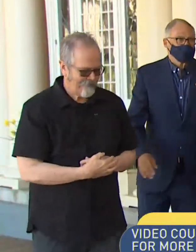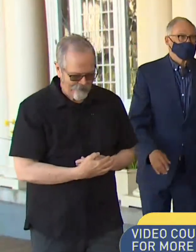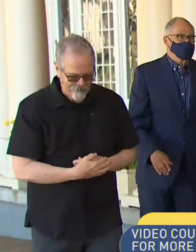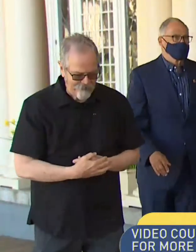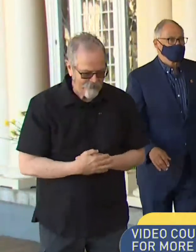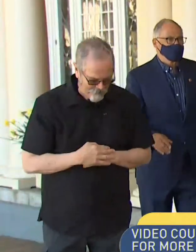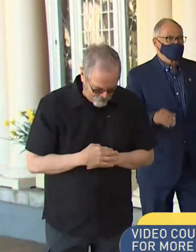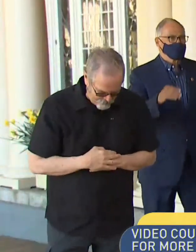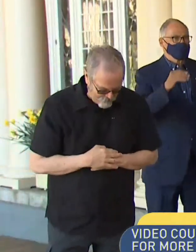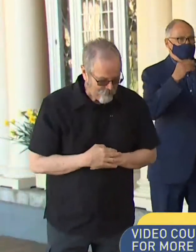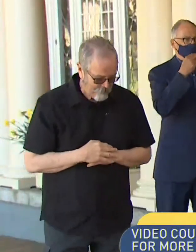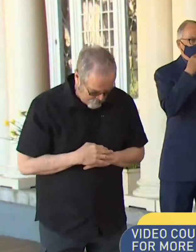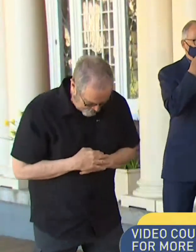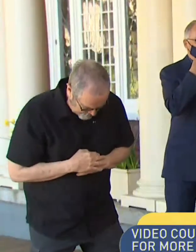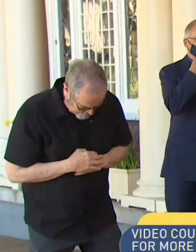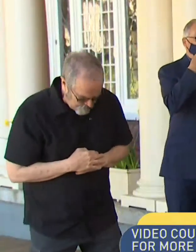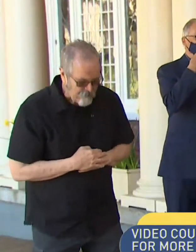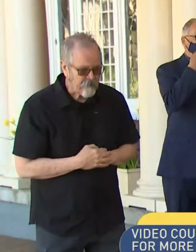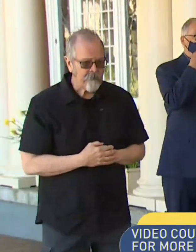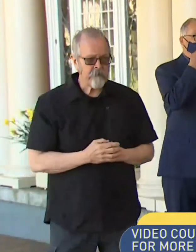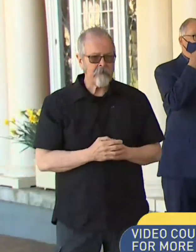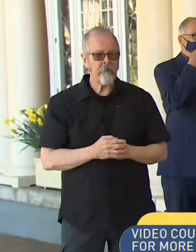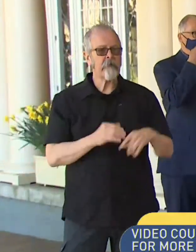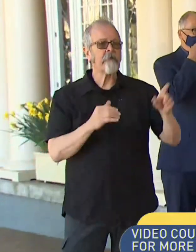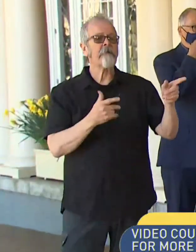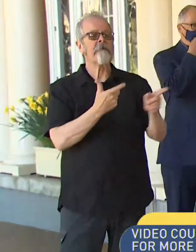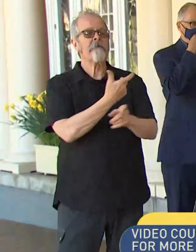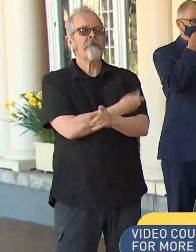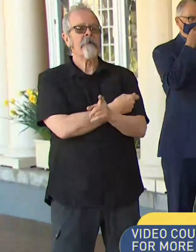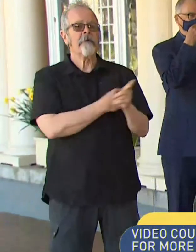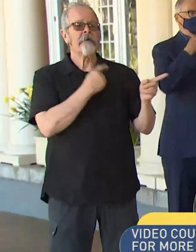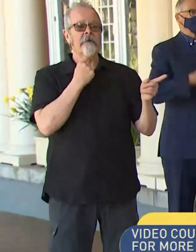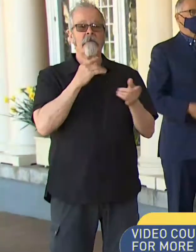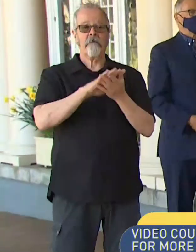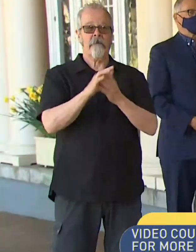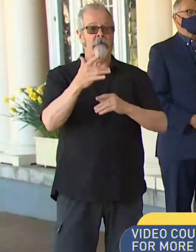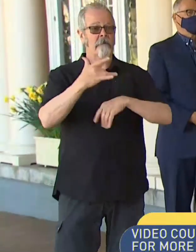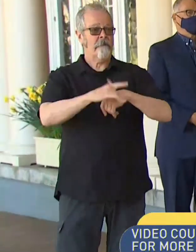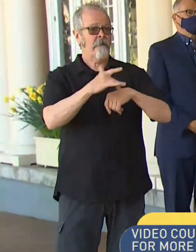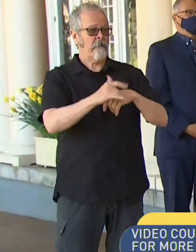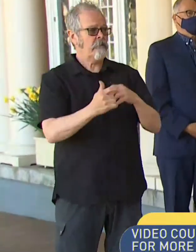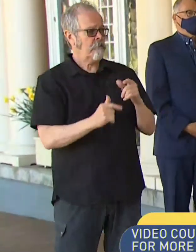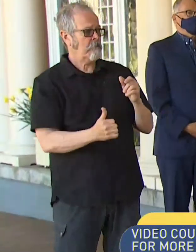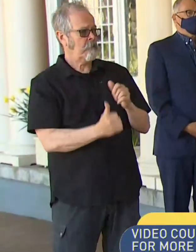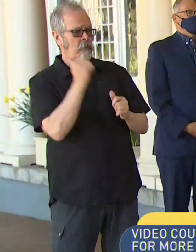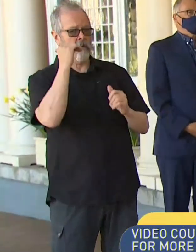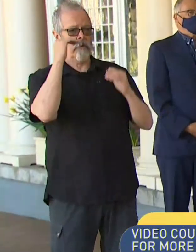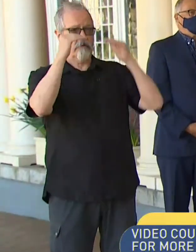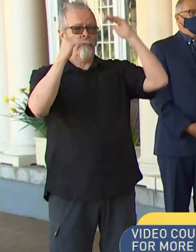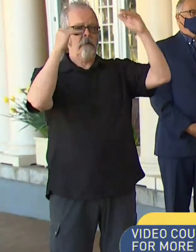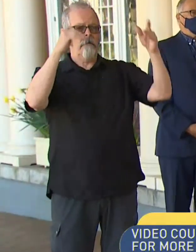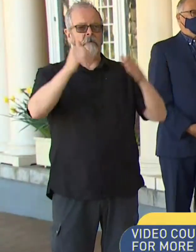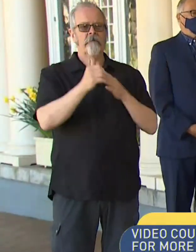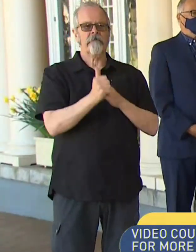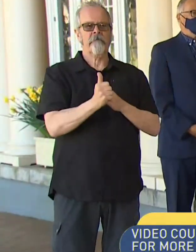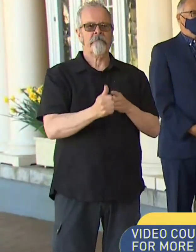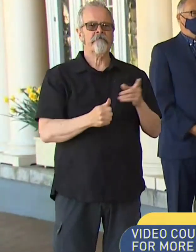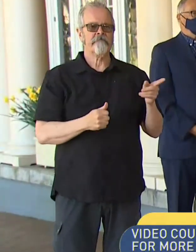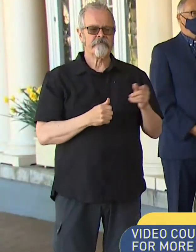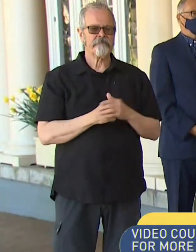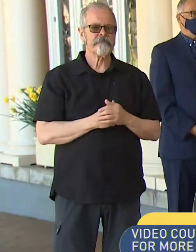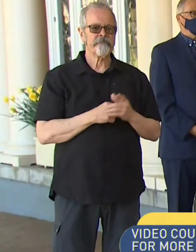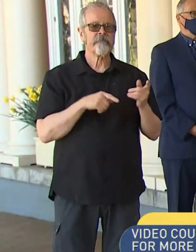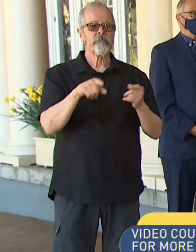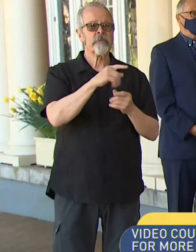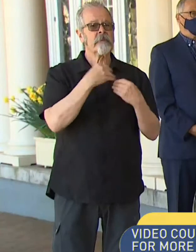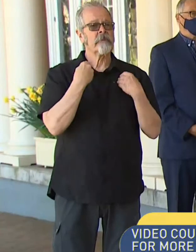Yeah. As the vaccine's becoming available to most adults now, what guidance is DOH giving for people who have been vaccinated in